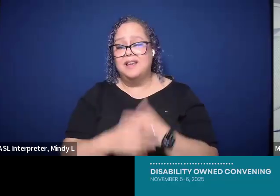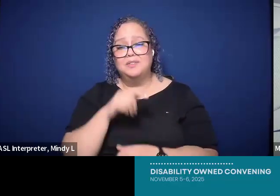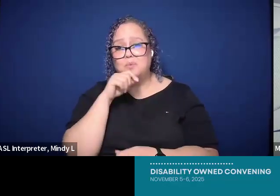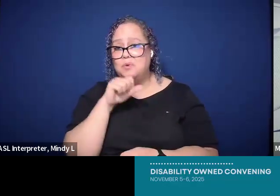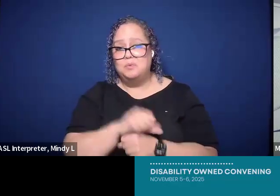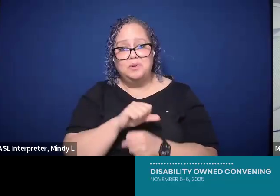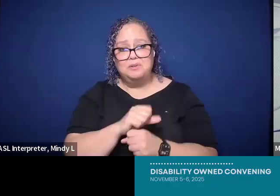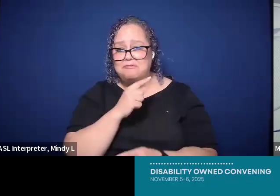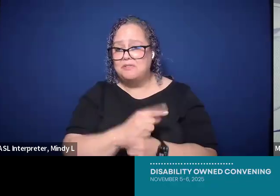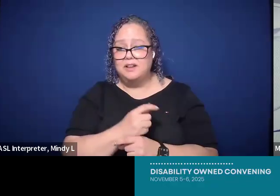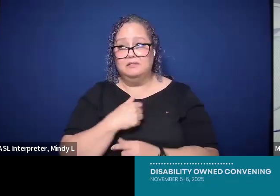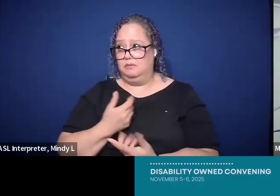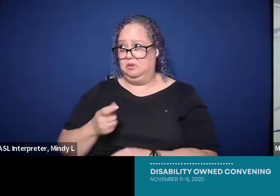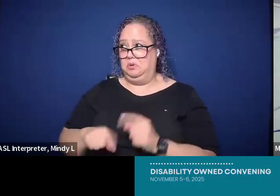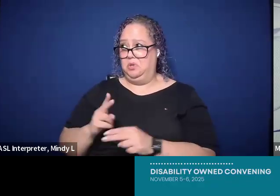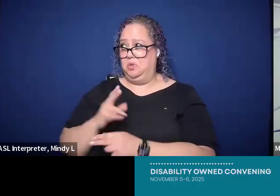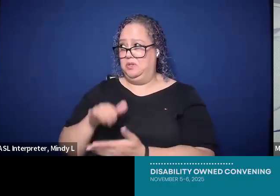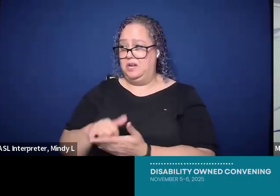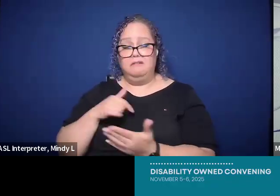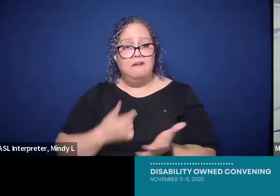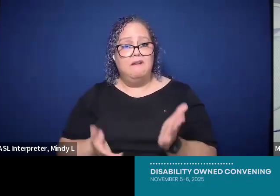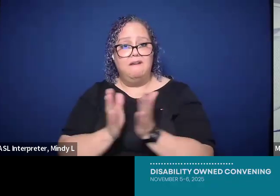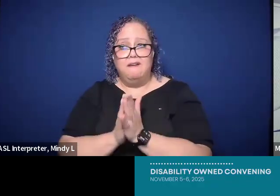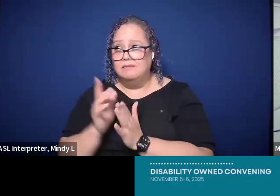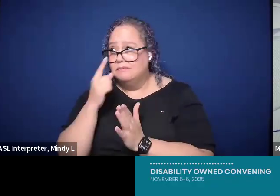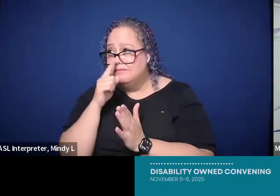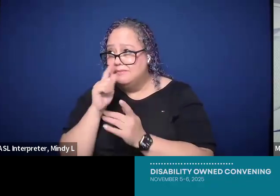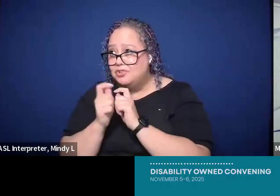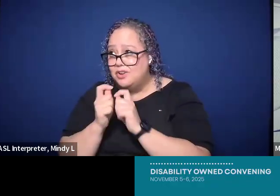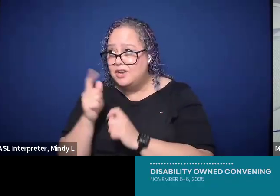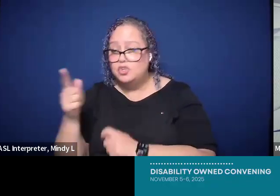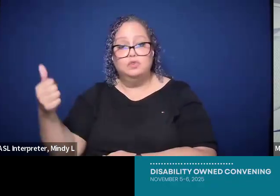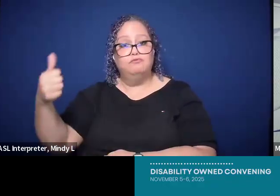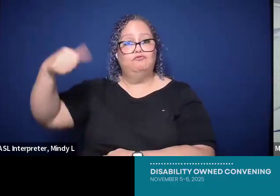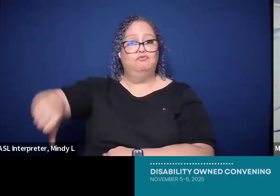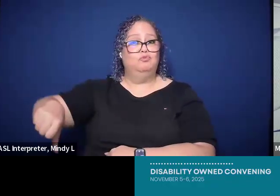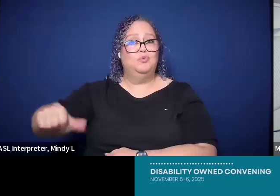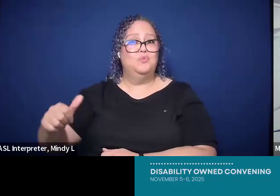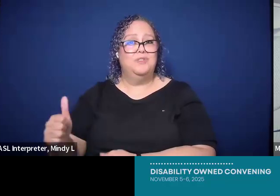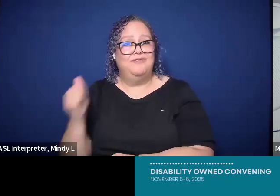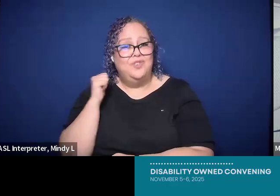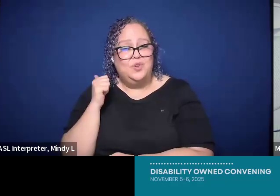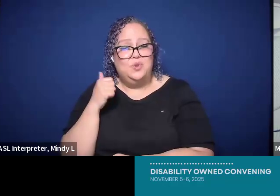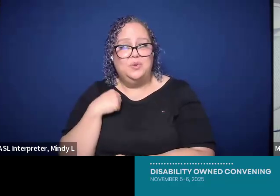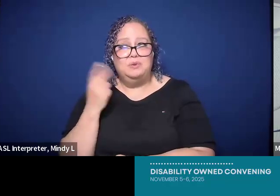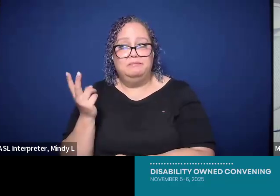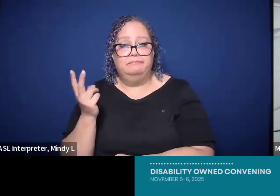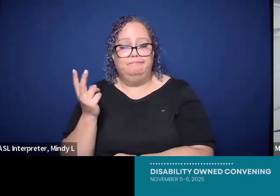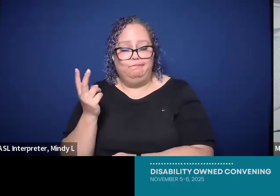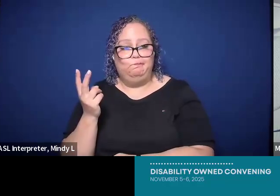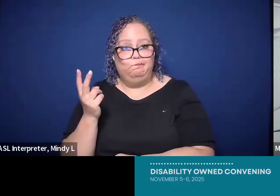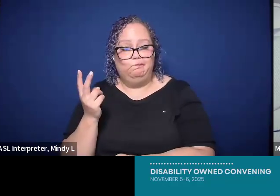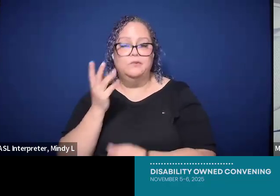them. And when I asked her to make that change, she refused. So it's important that you're